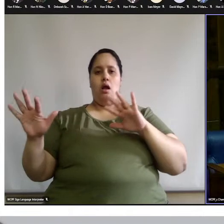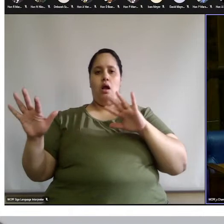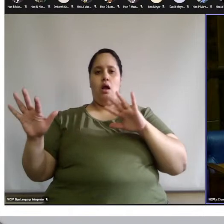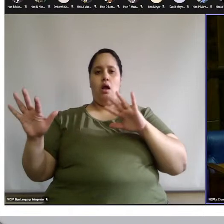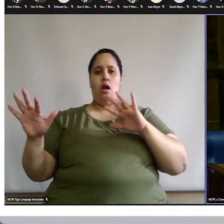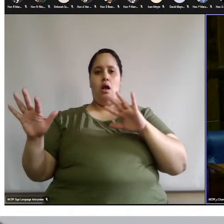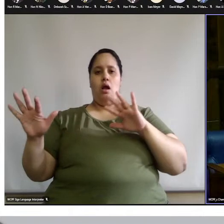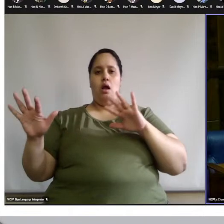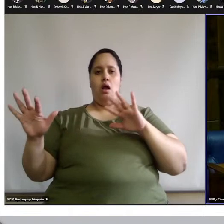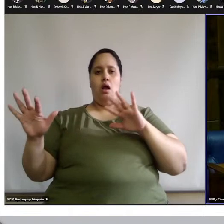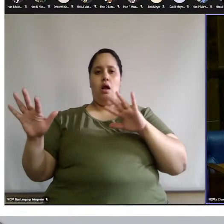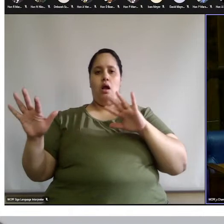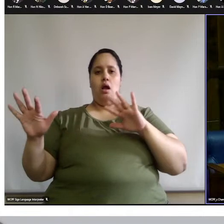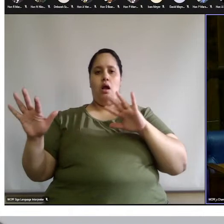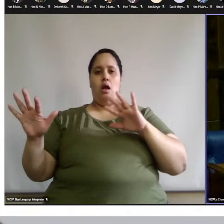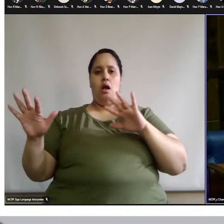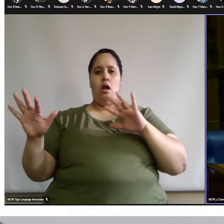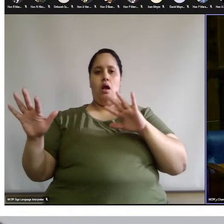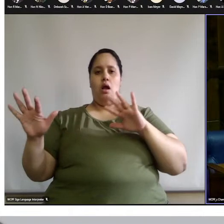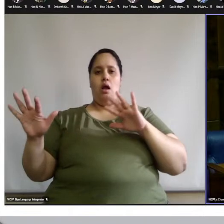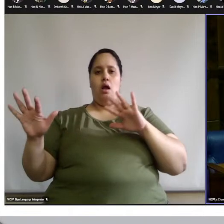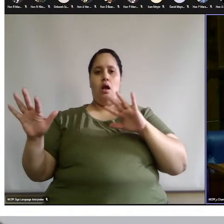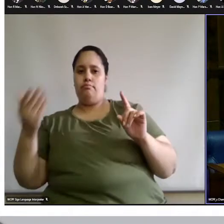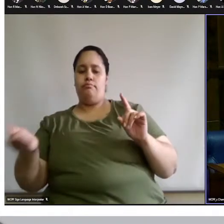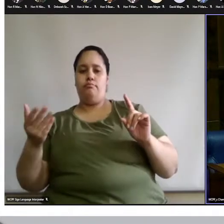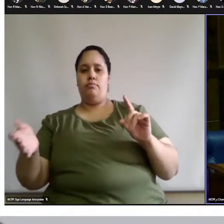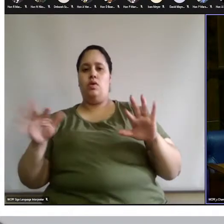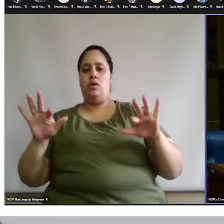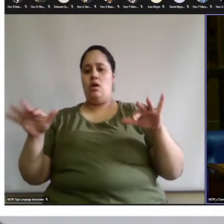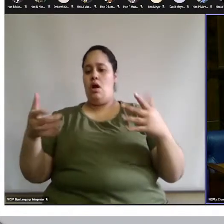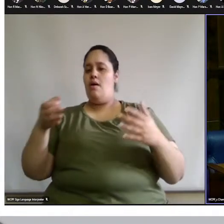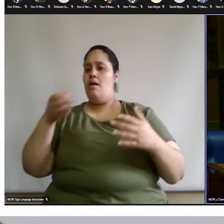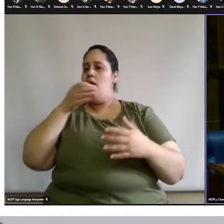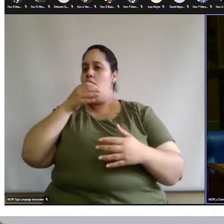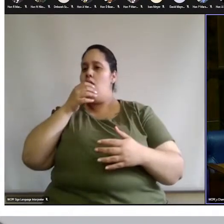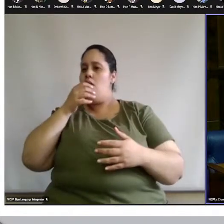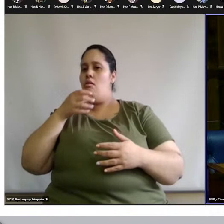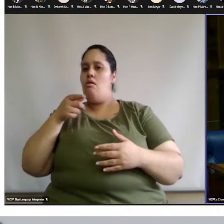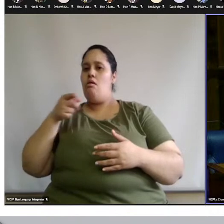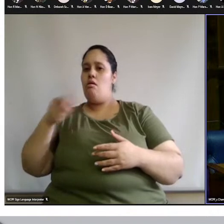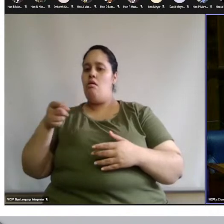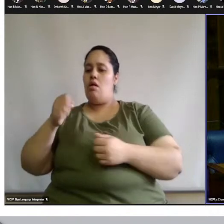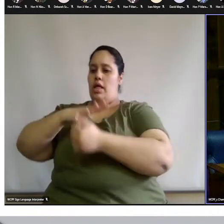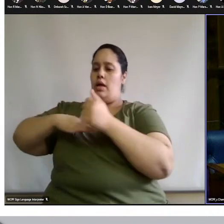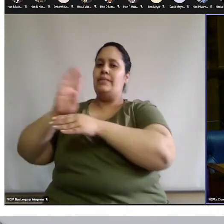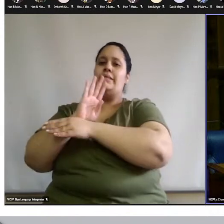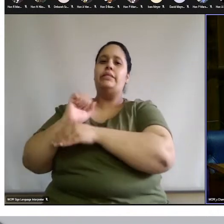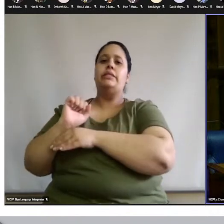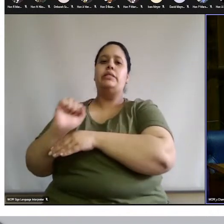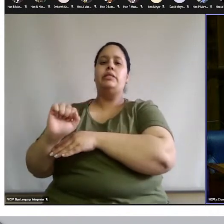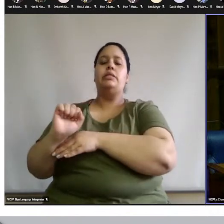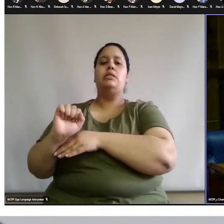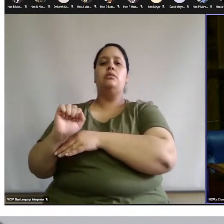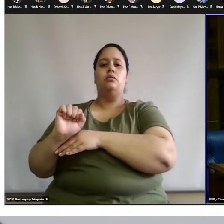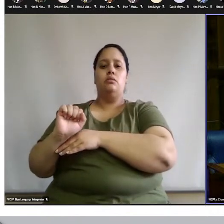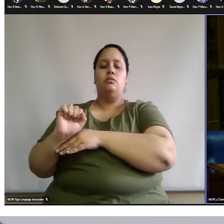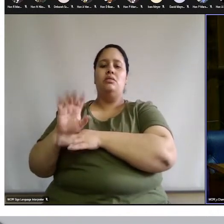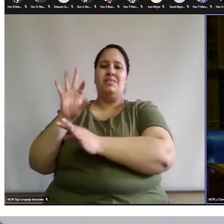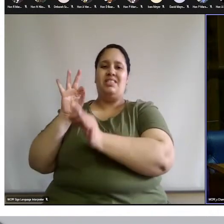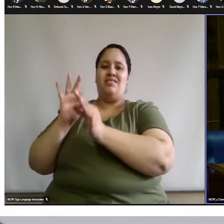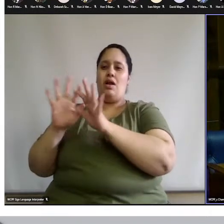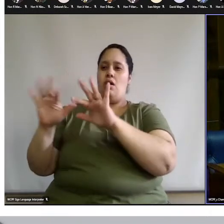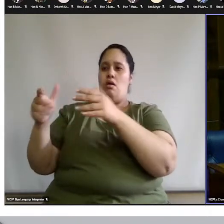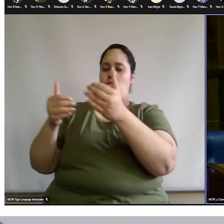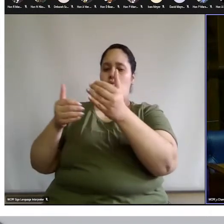of alcohol abuse and, of course, the space where the alcohol industry specifically, I think, and where the